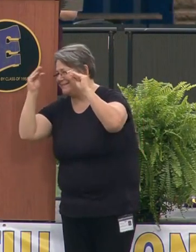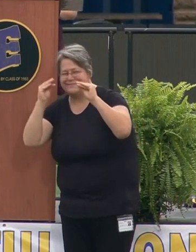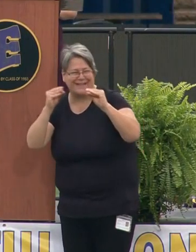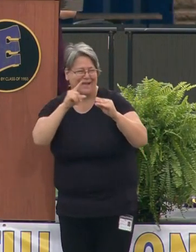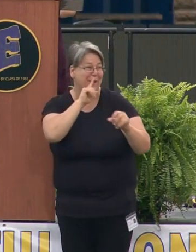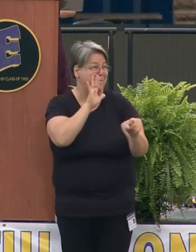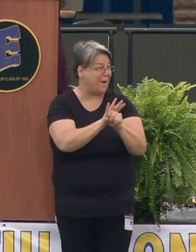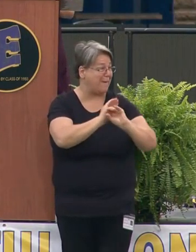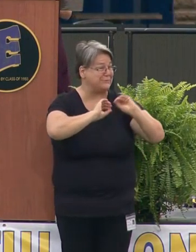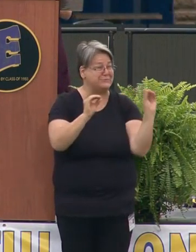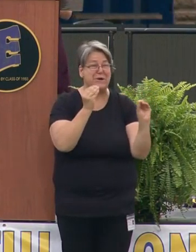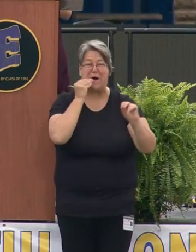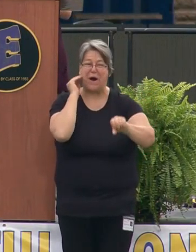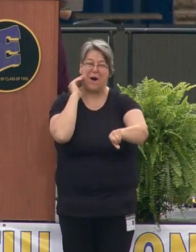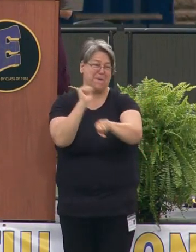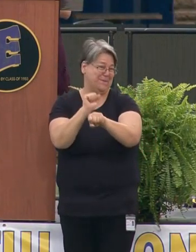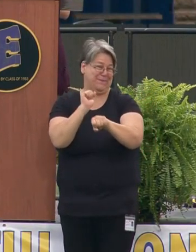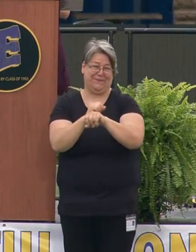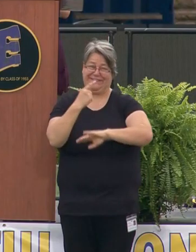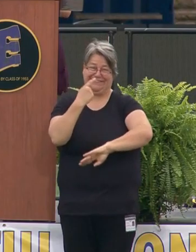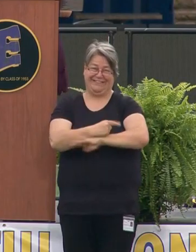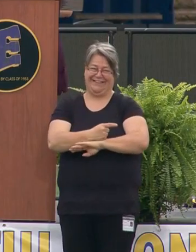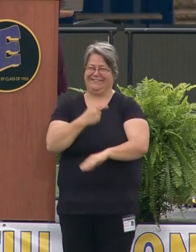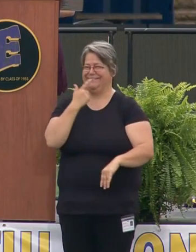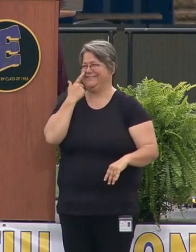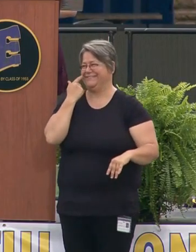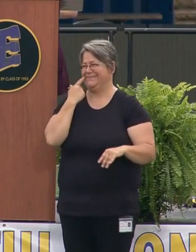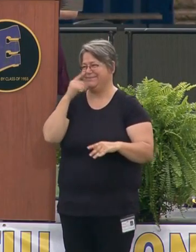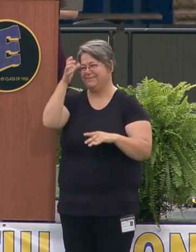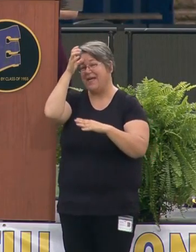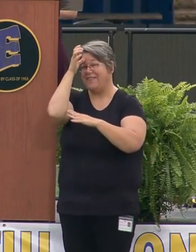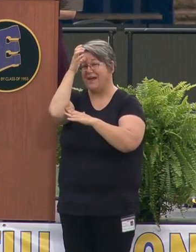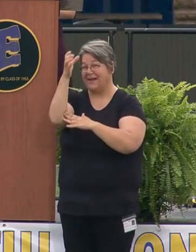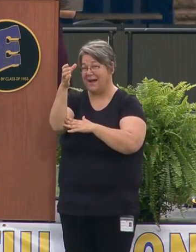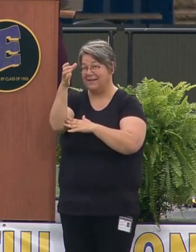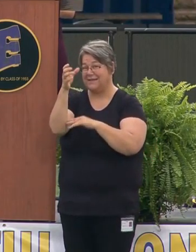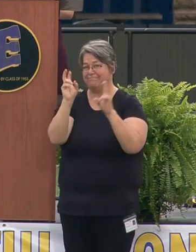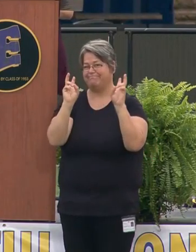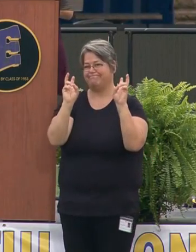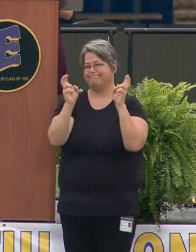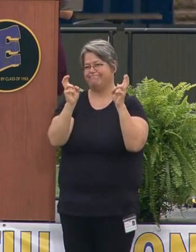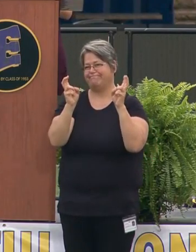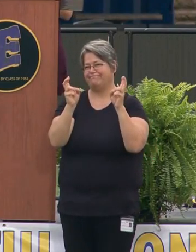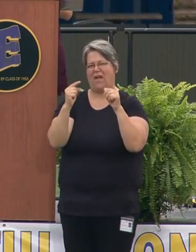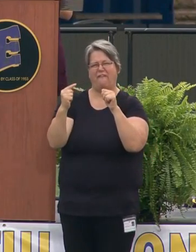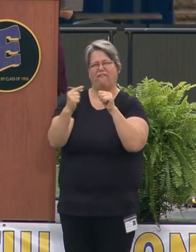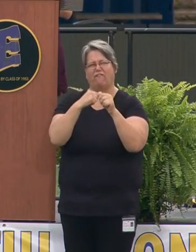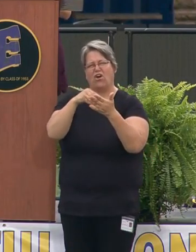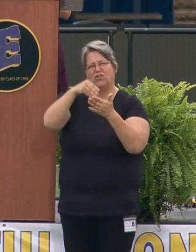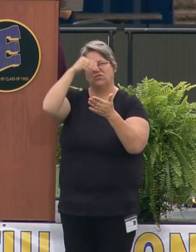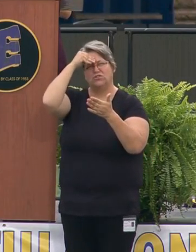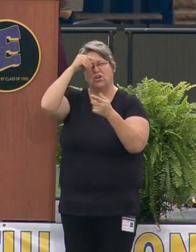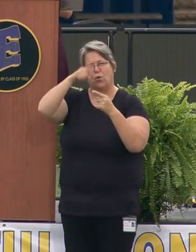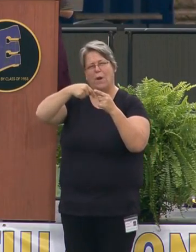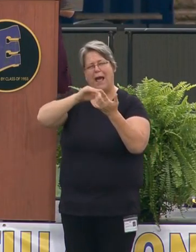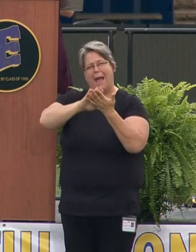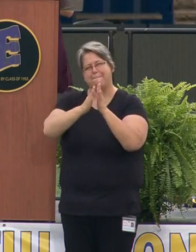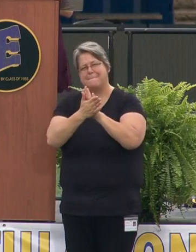promise there's no homework this time around. The concept is a phrase that I first learned when I was becoming a